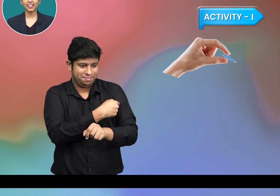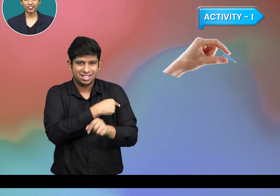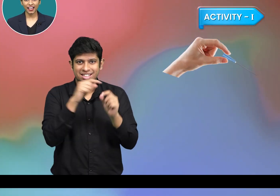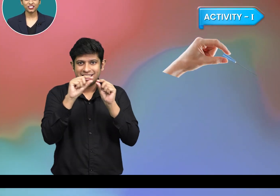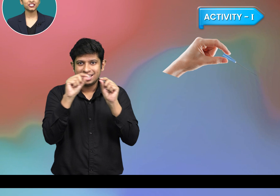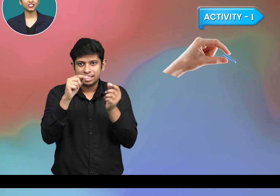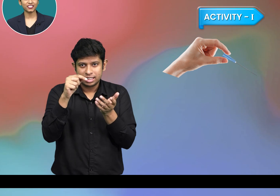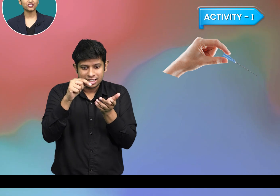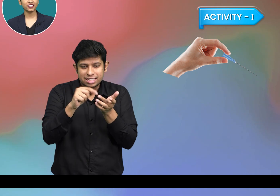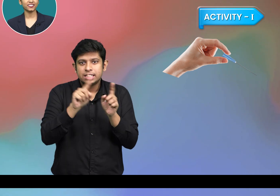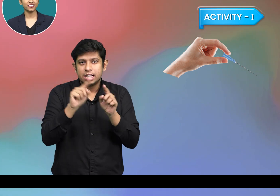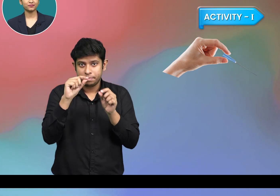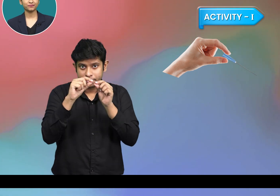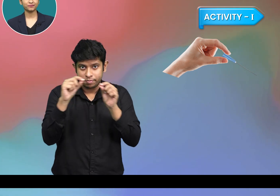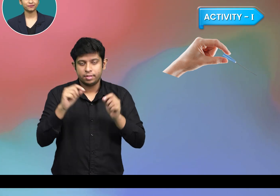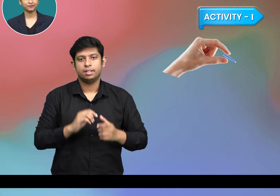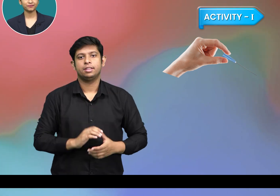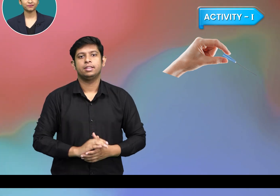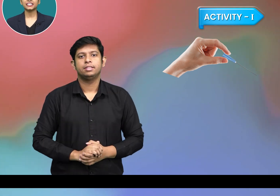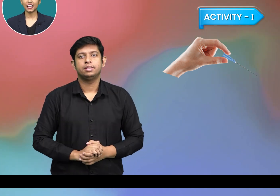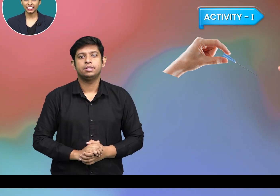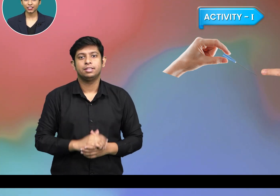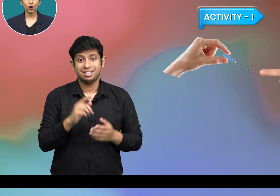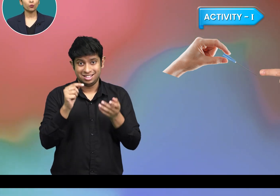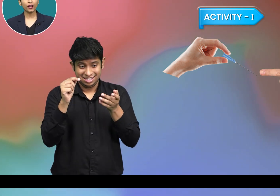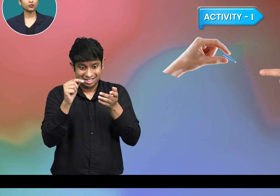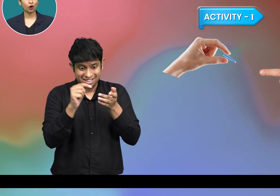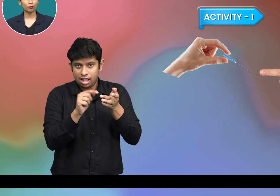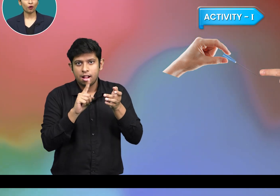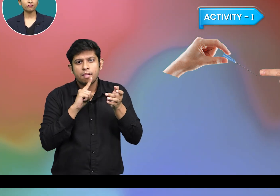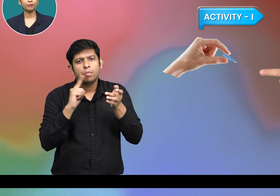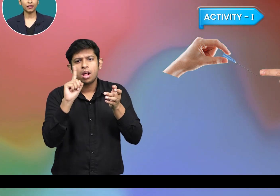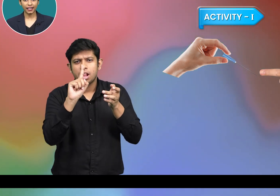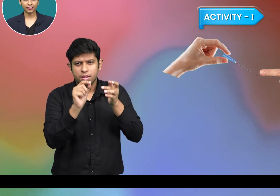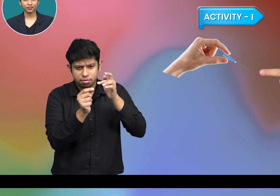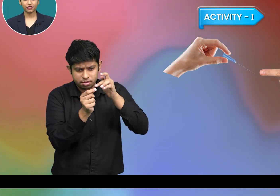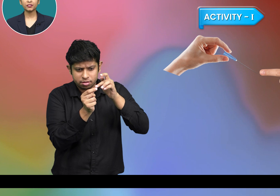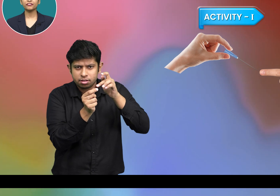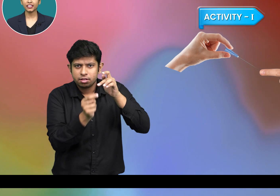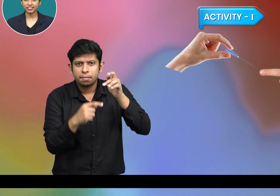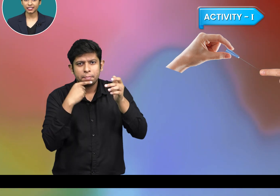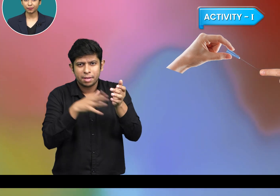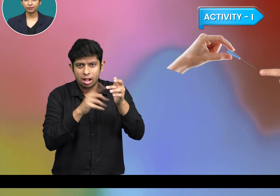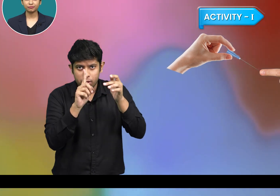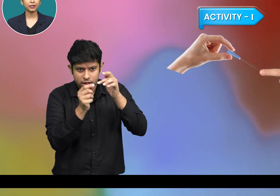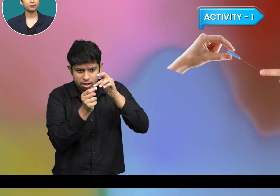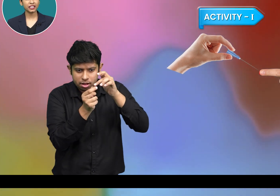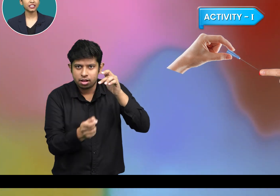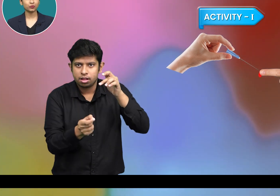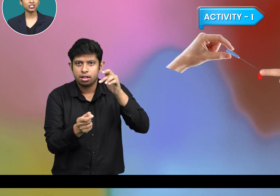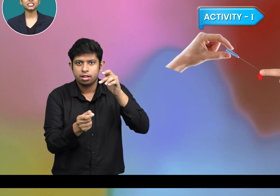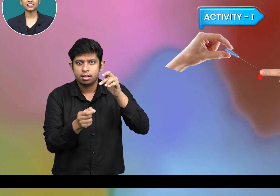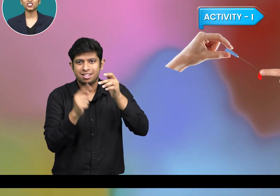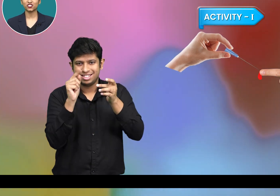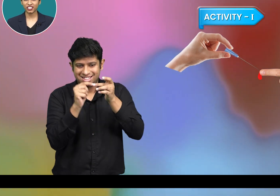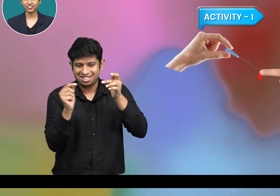Take a sterilized syringe needle. Collect 1 drop of blood from the fingertip by